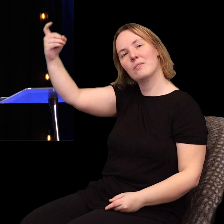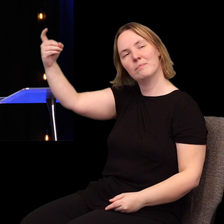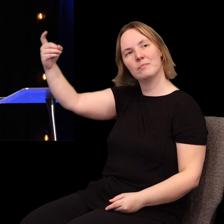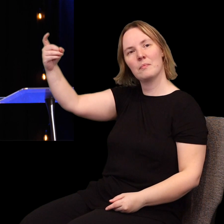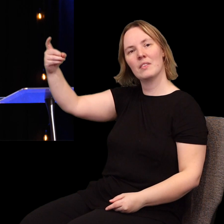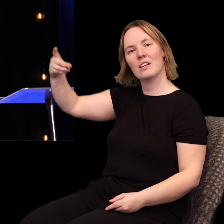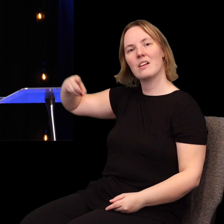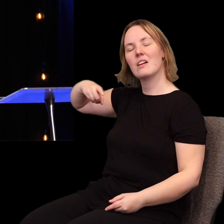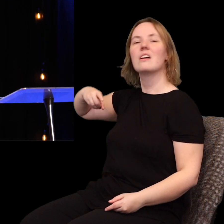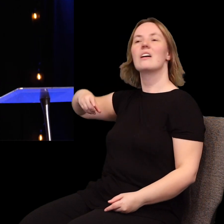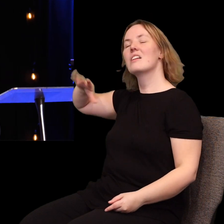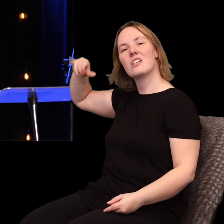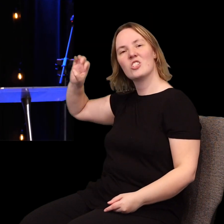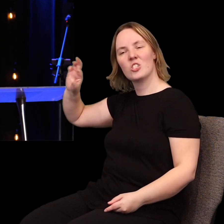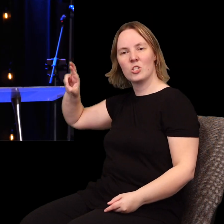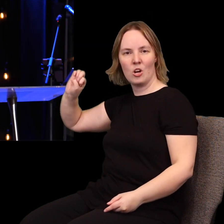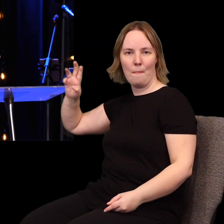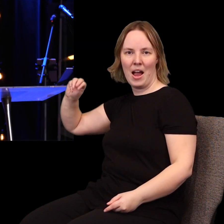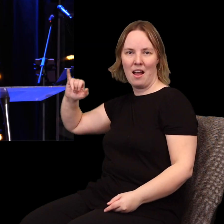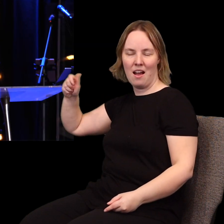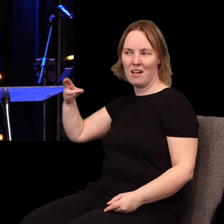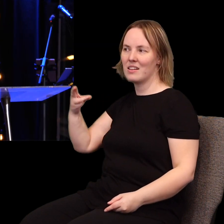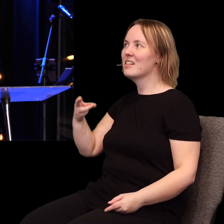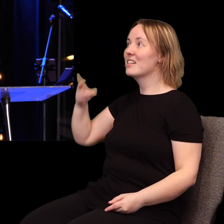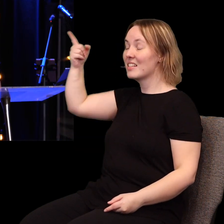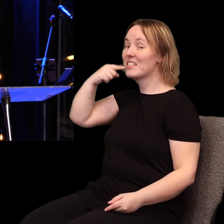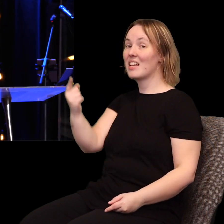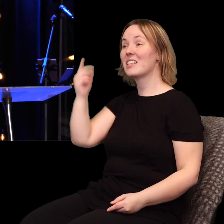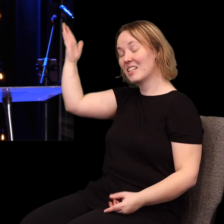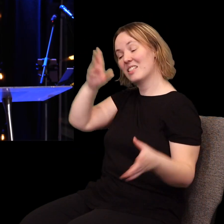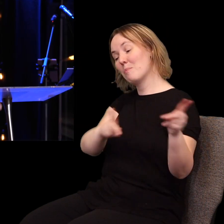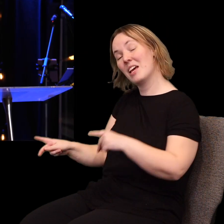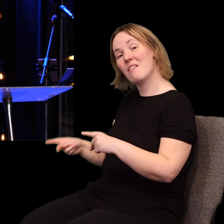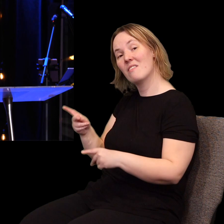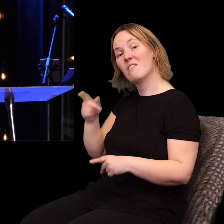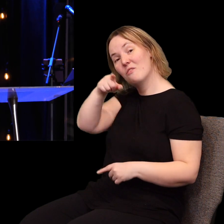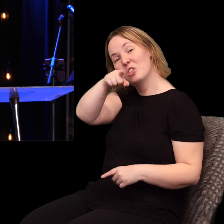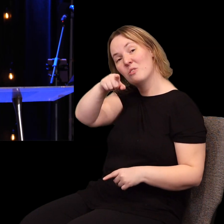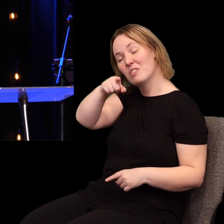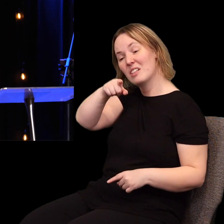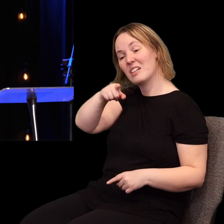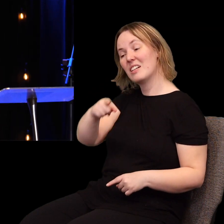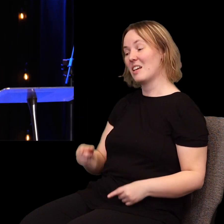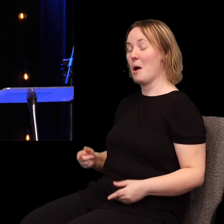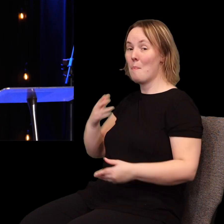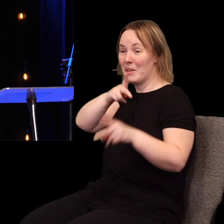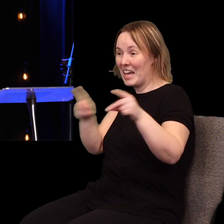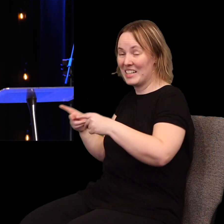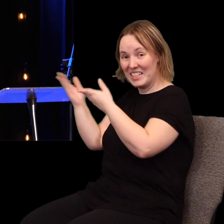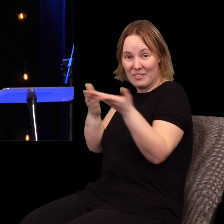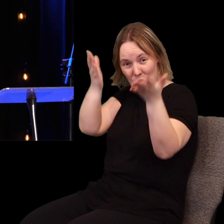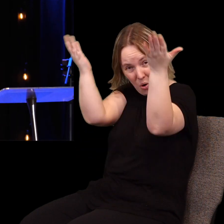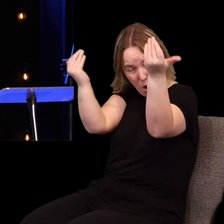We quote it all the time. What does he say in Jeremiah? I have a plan for you, says the Lord. It's not a plan to harm you. It's a plan to